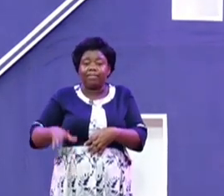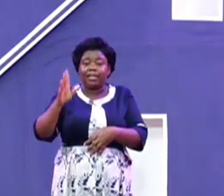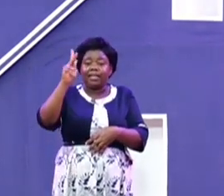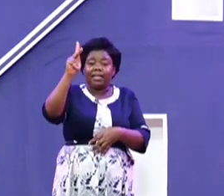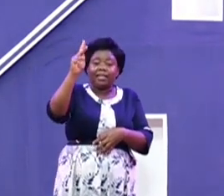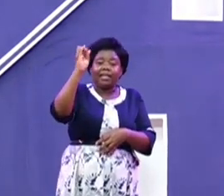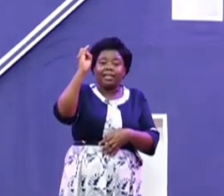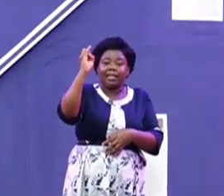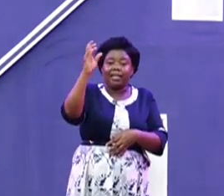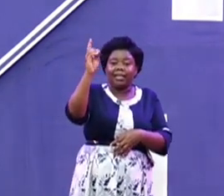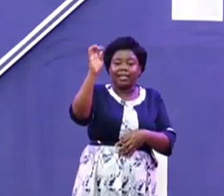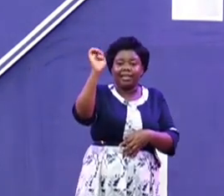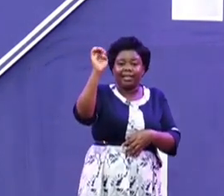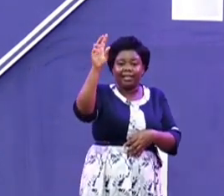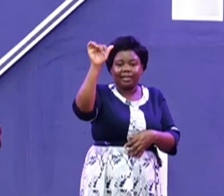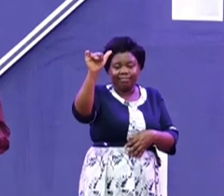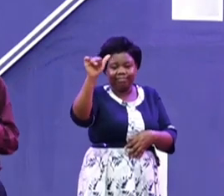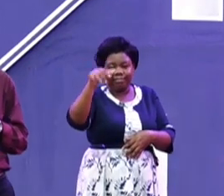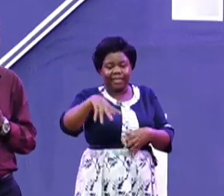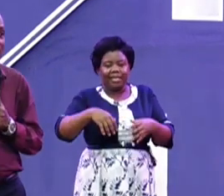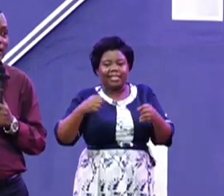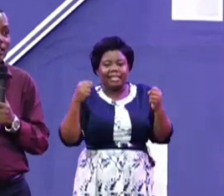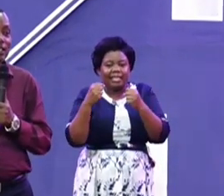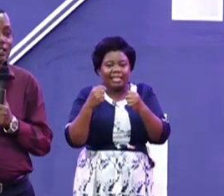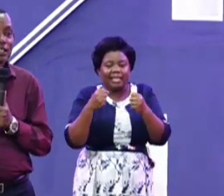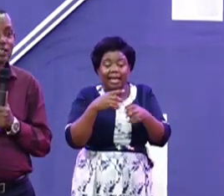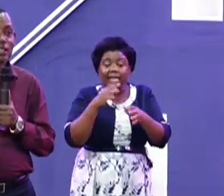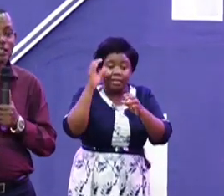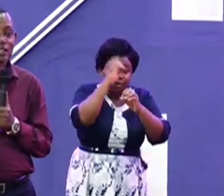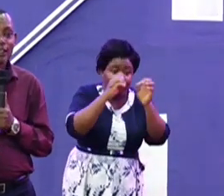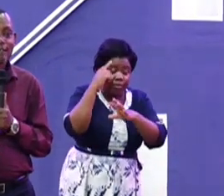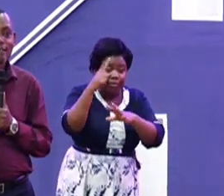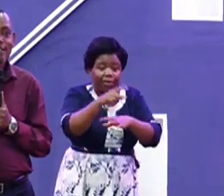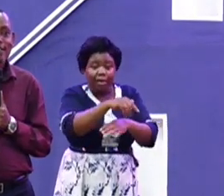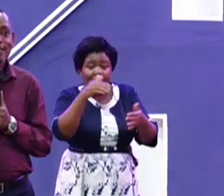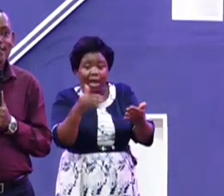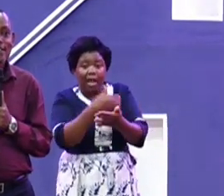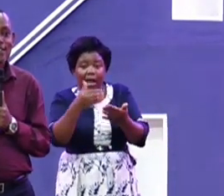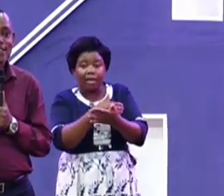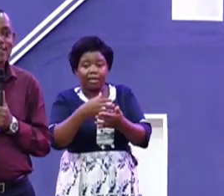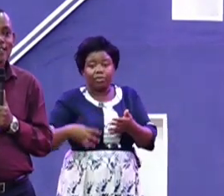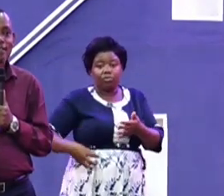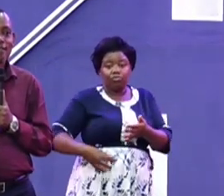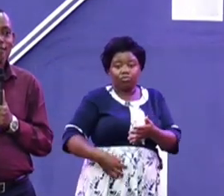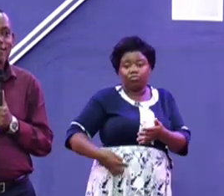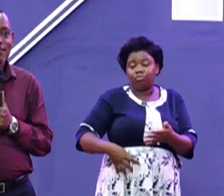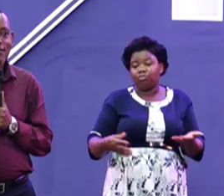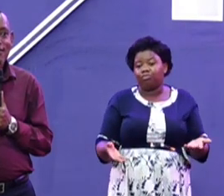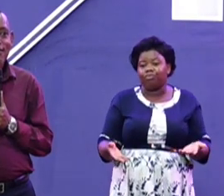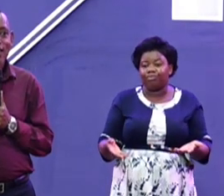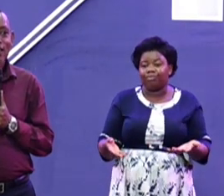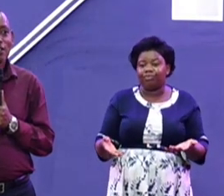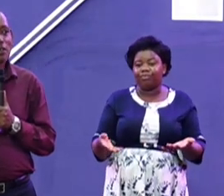The day you get someone who is diseased with the kidney disease and they need a kidney